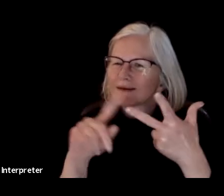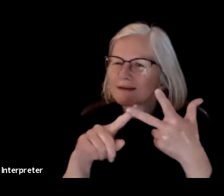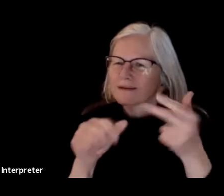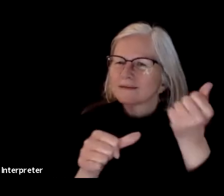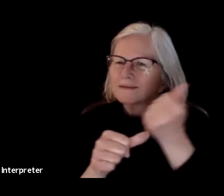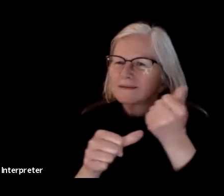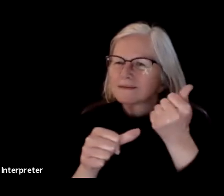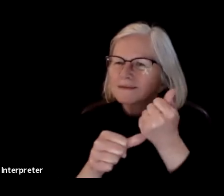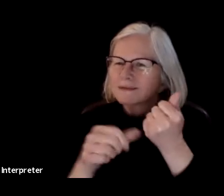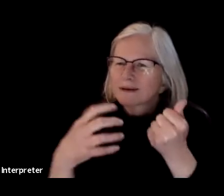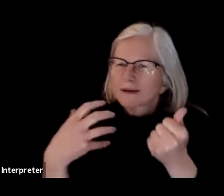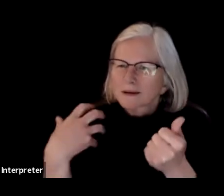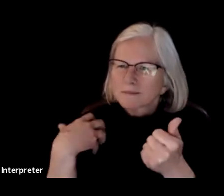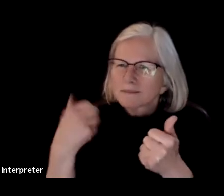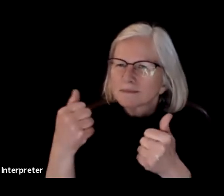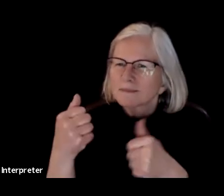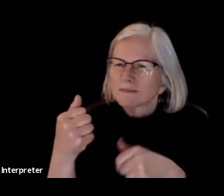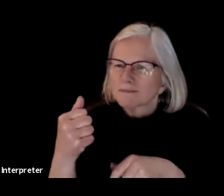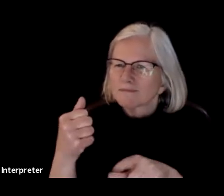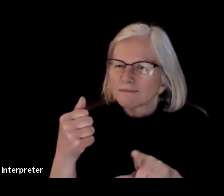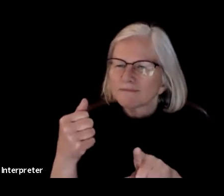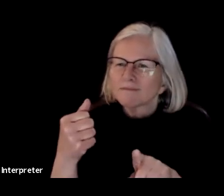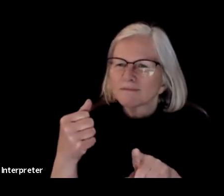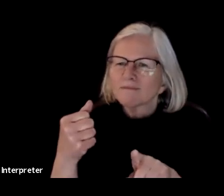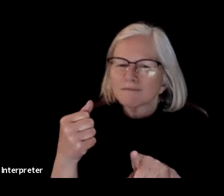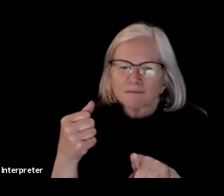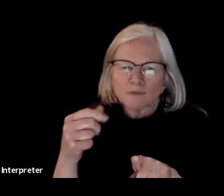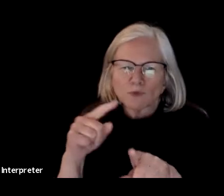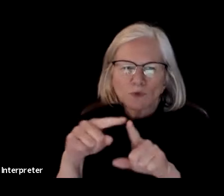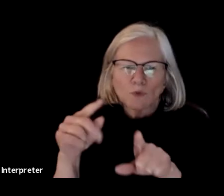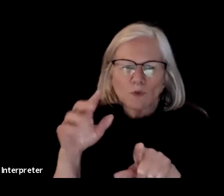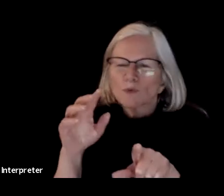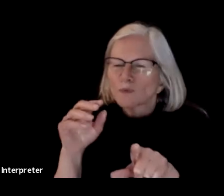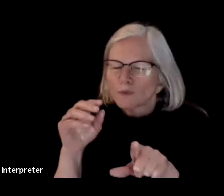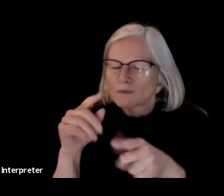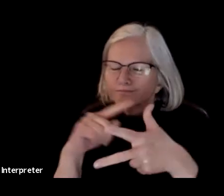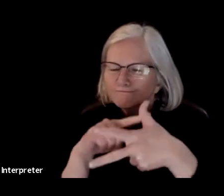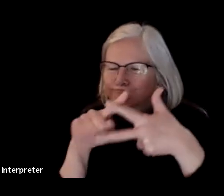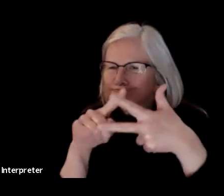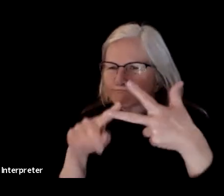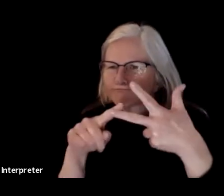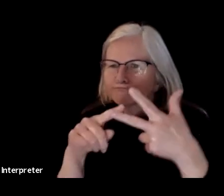then open up for questions from reporters. With that, we'll now turn it over to Commissioner Malcolm.